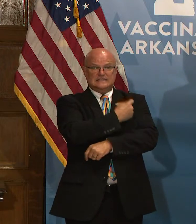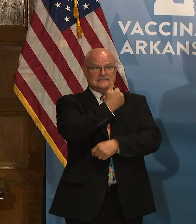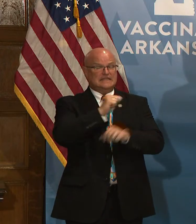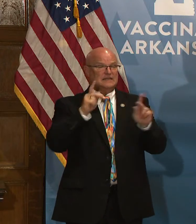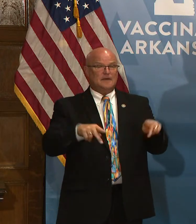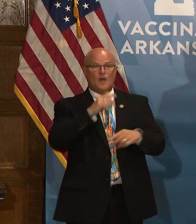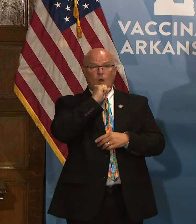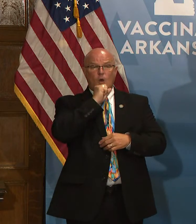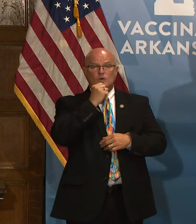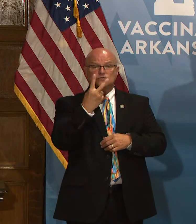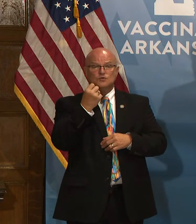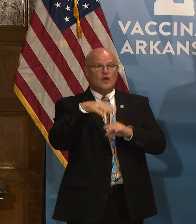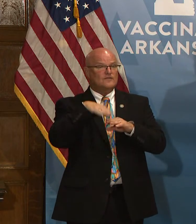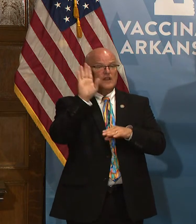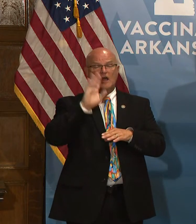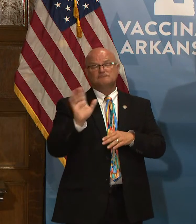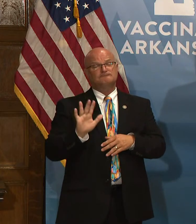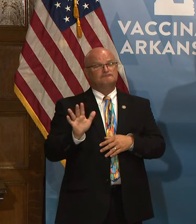those 12 and above.